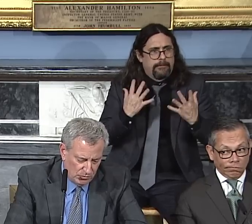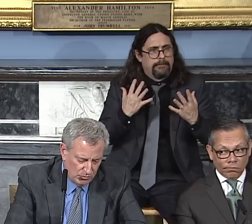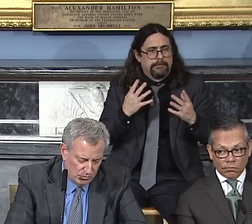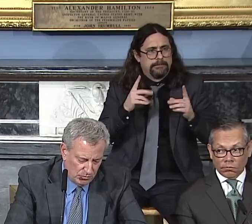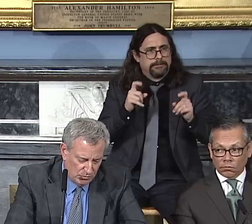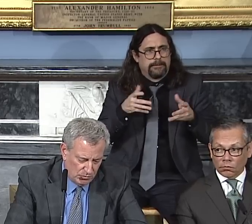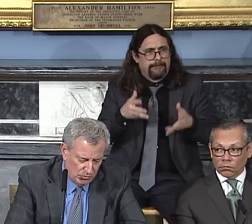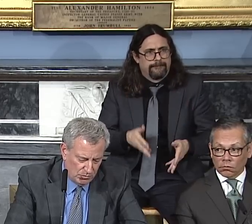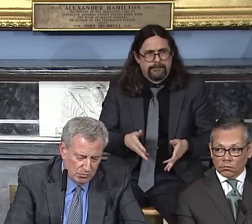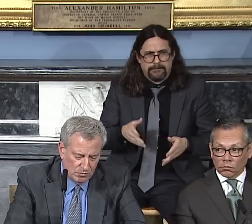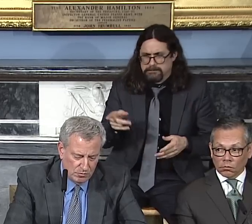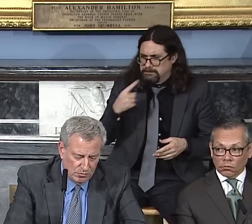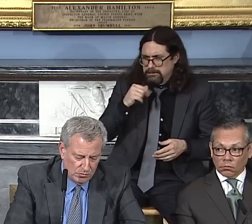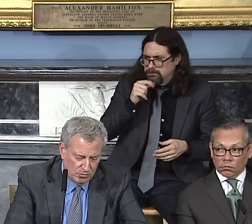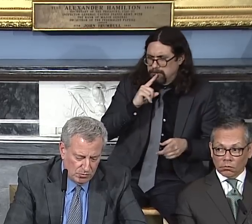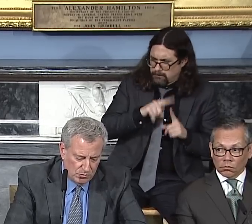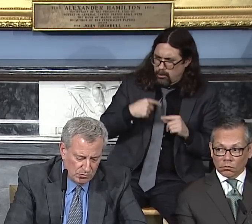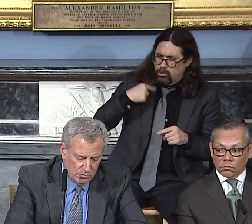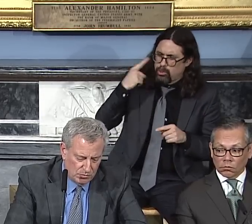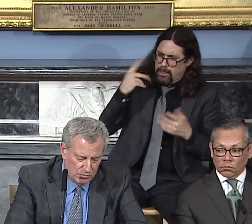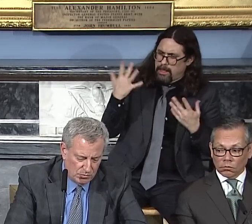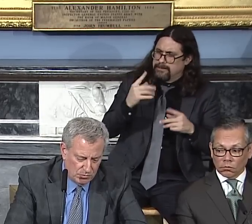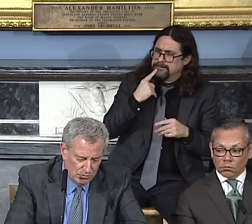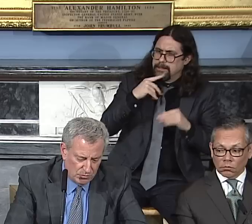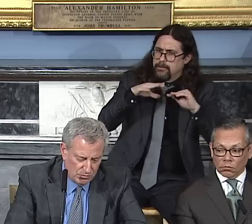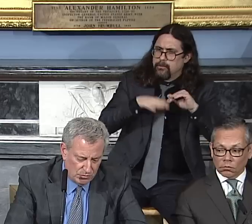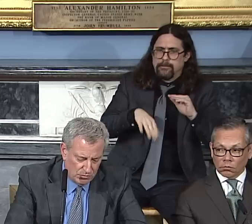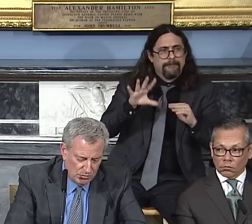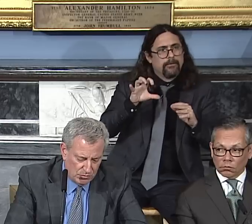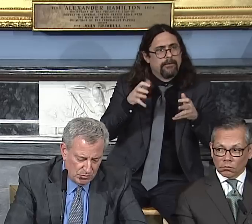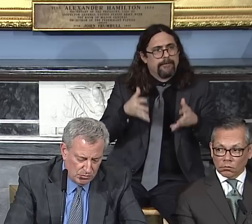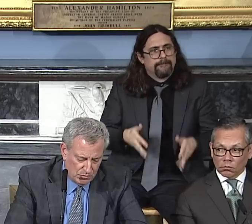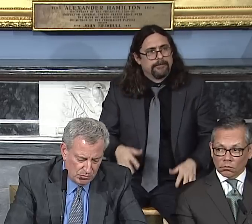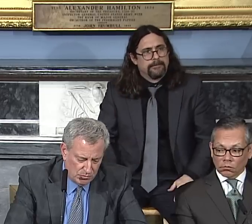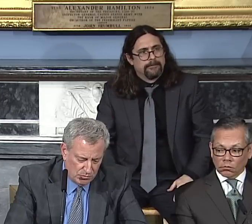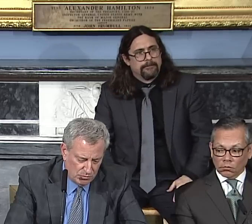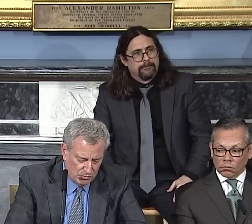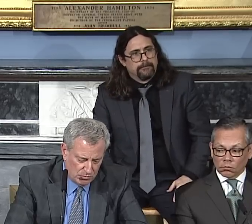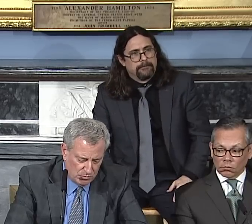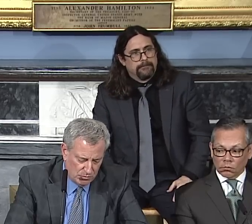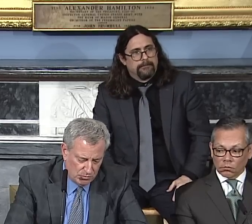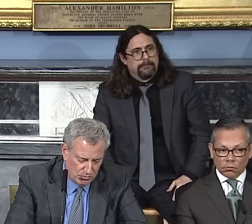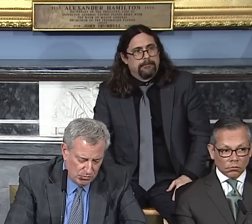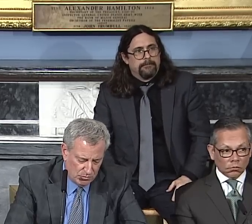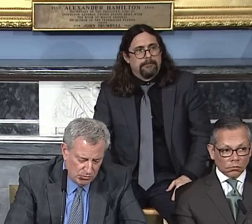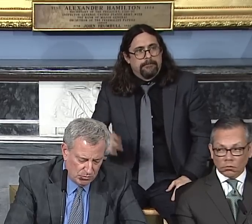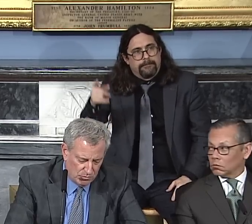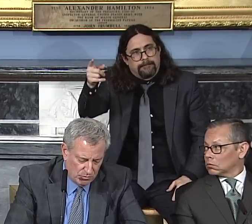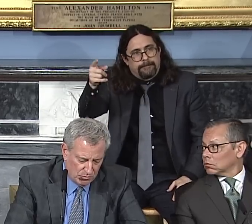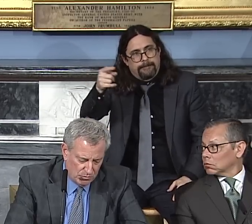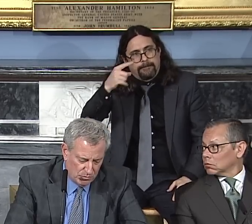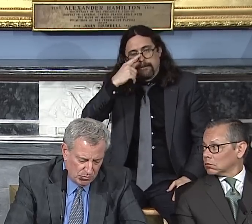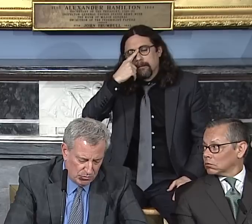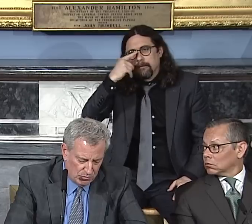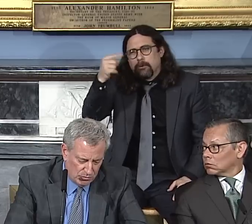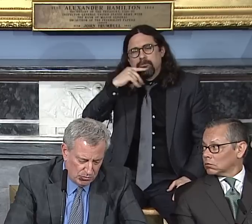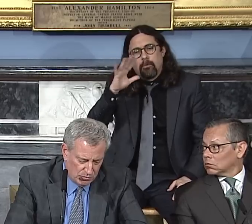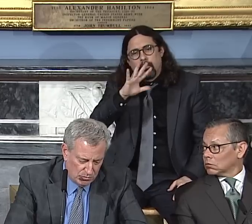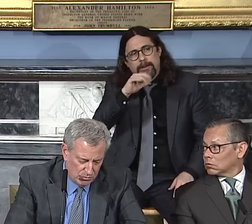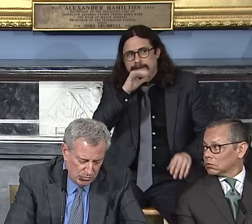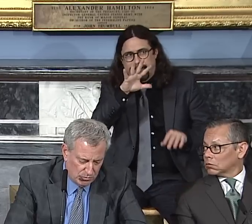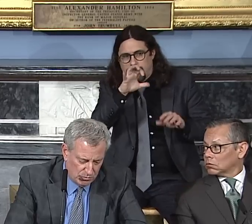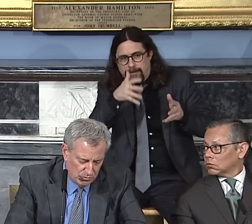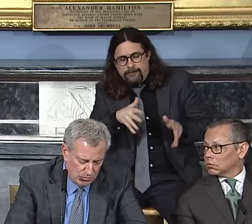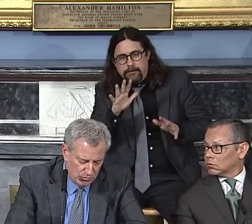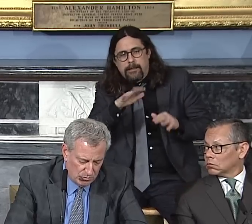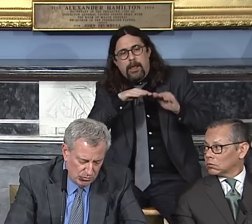than 500 tests have been done according to our reporting. Oh, I'm sorry. You don't have a more exact number on the current amount of tests.